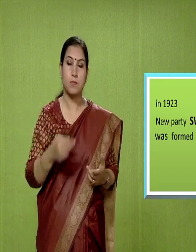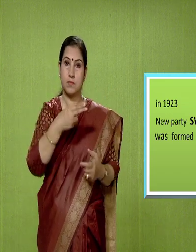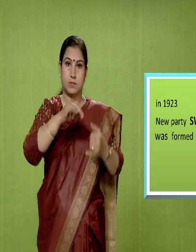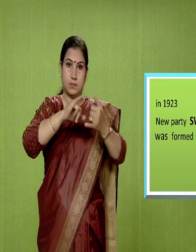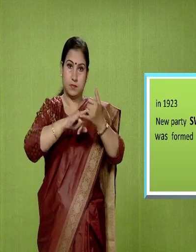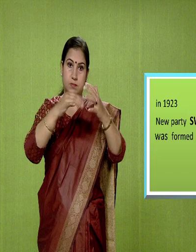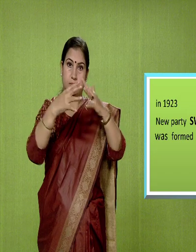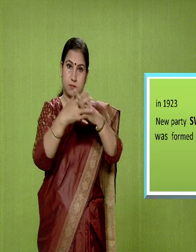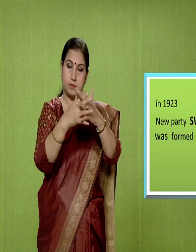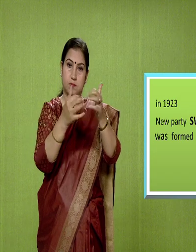Swaraj Party.